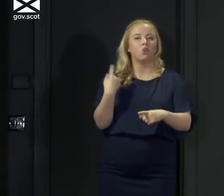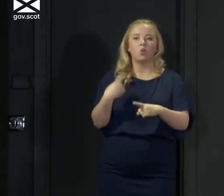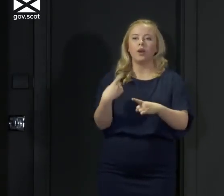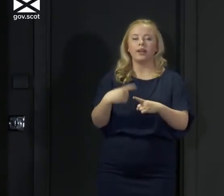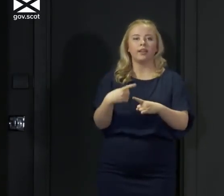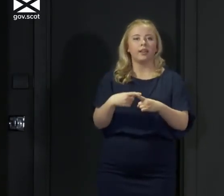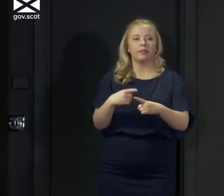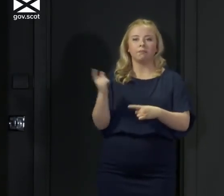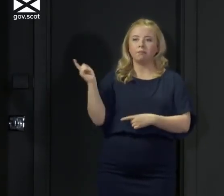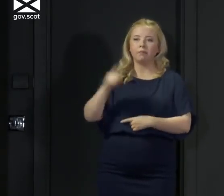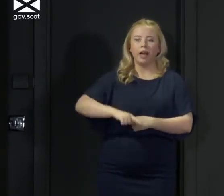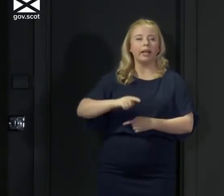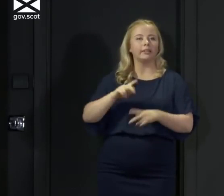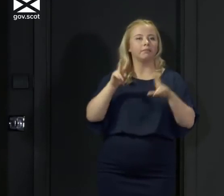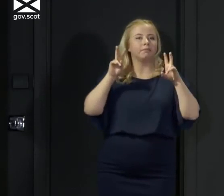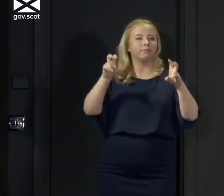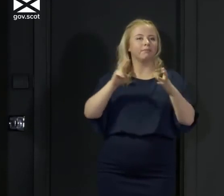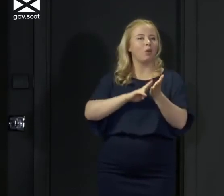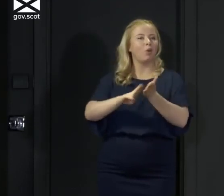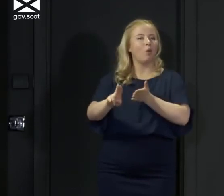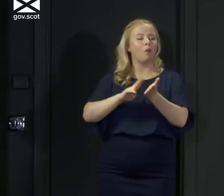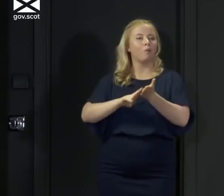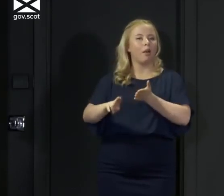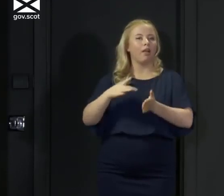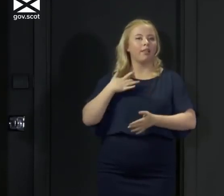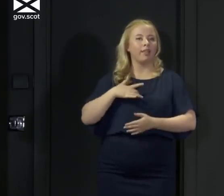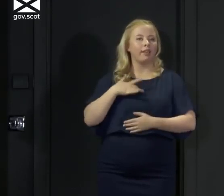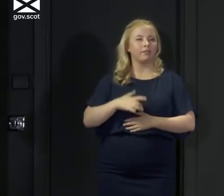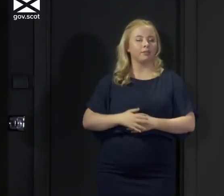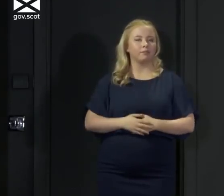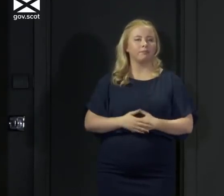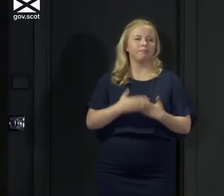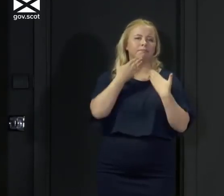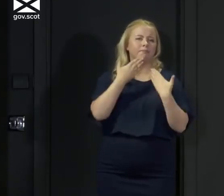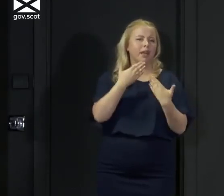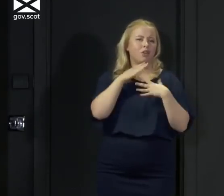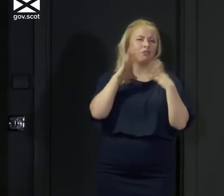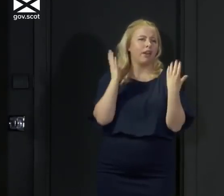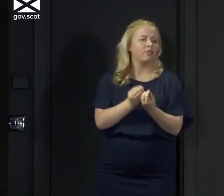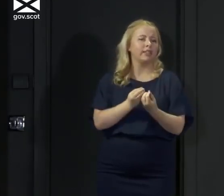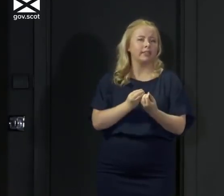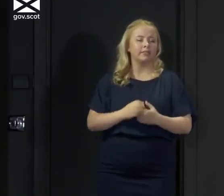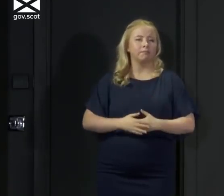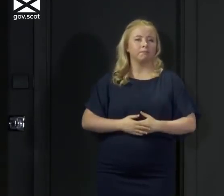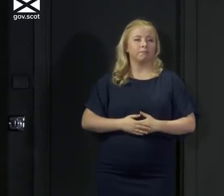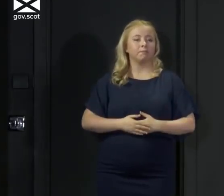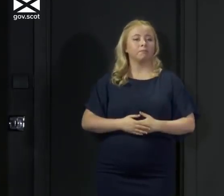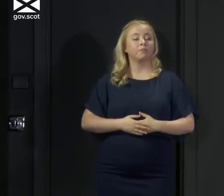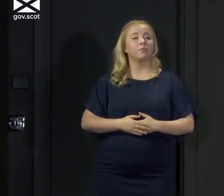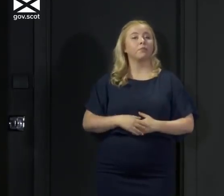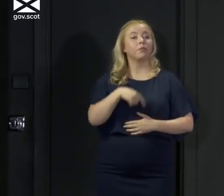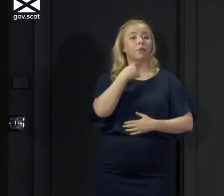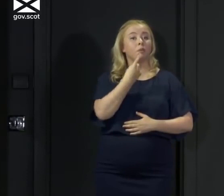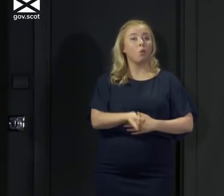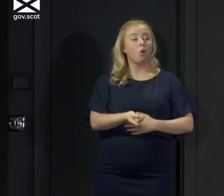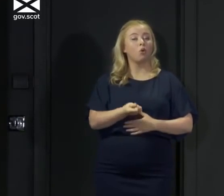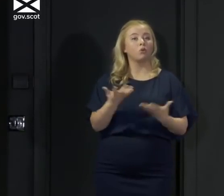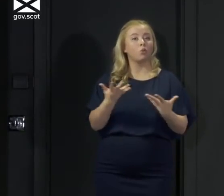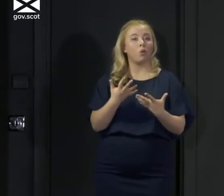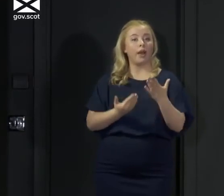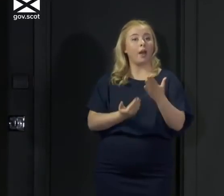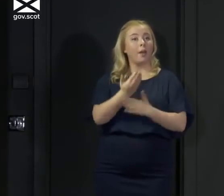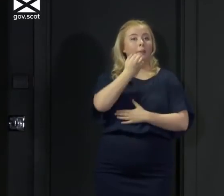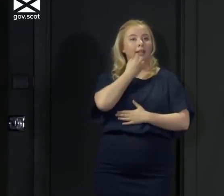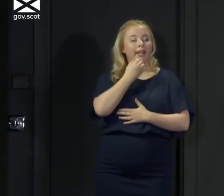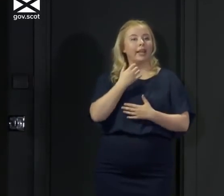quickly towards getting some normality back into our lives. So thank you for everything you're doing. I will be giving tomorrow's update in the